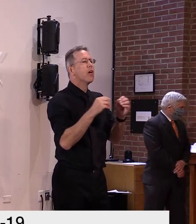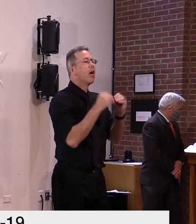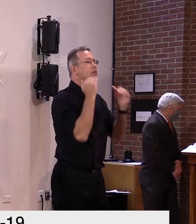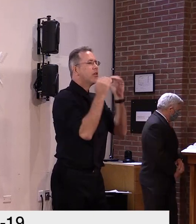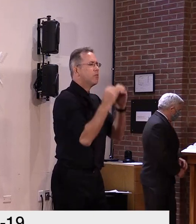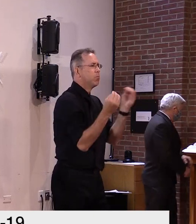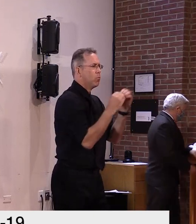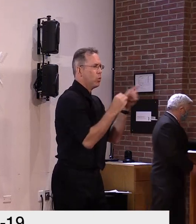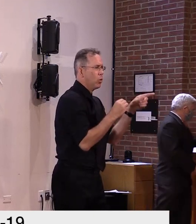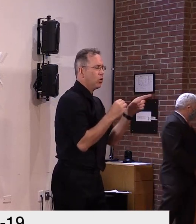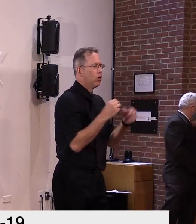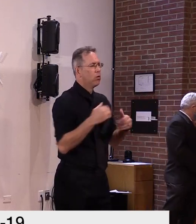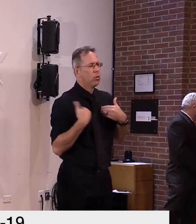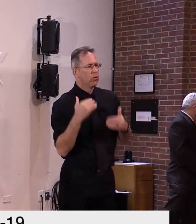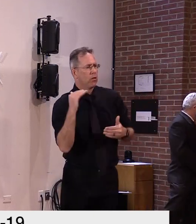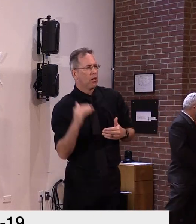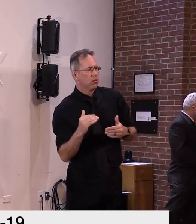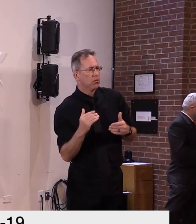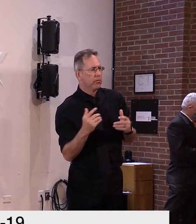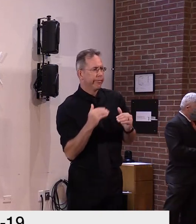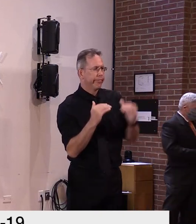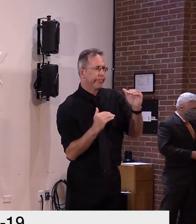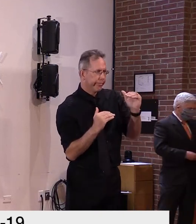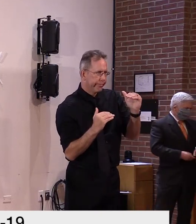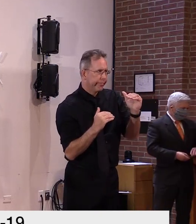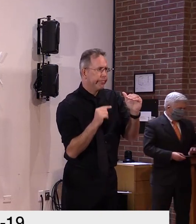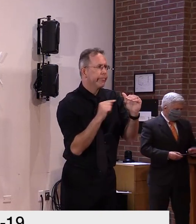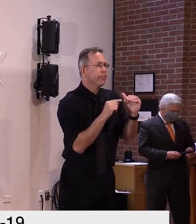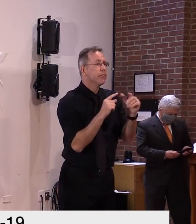I want to remind everyone that the